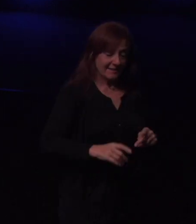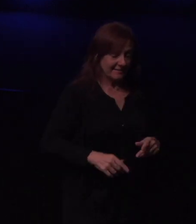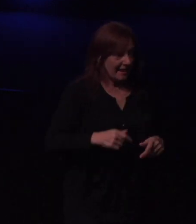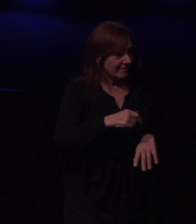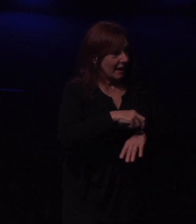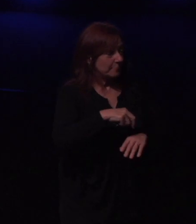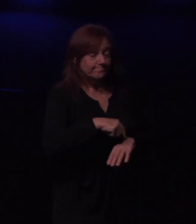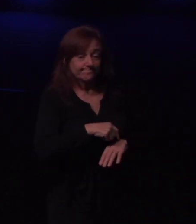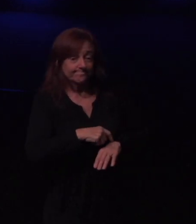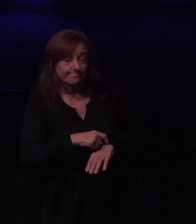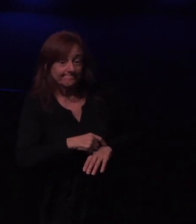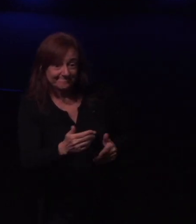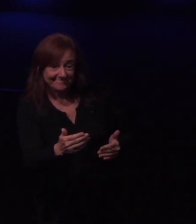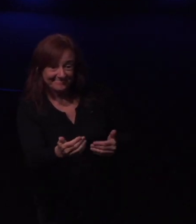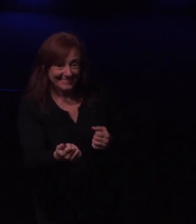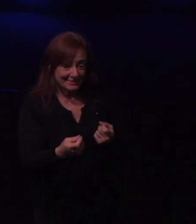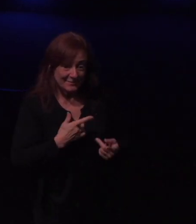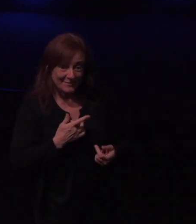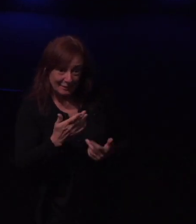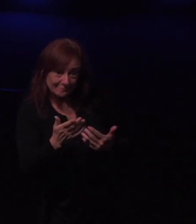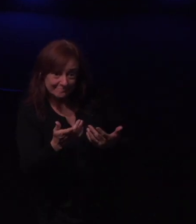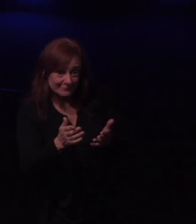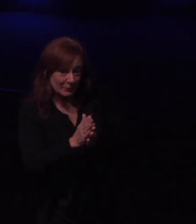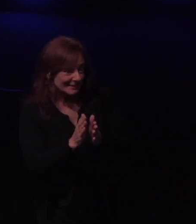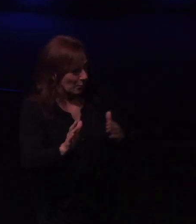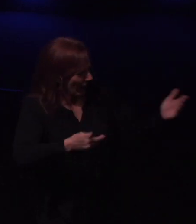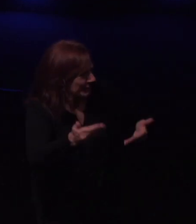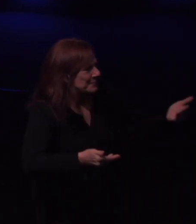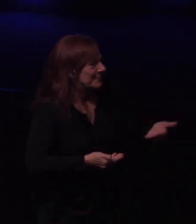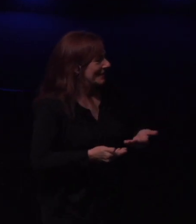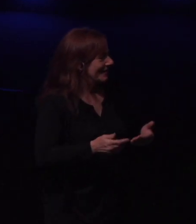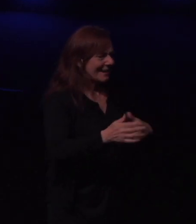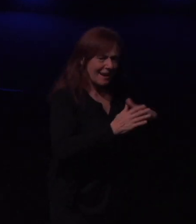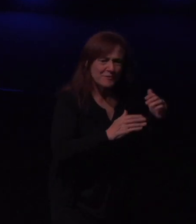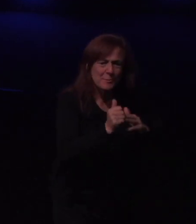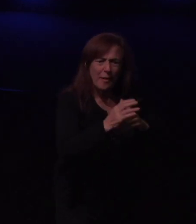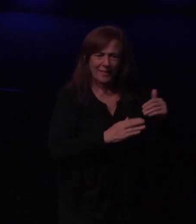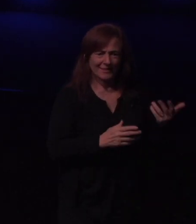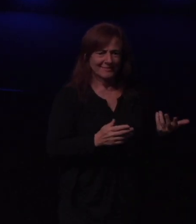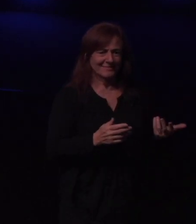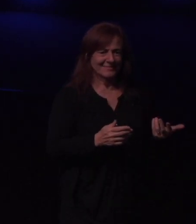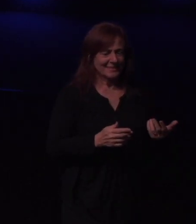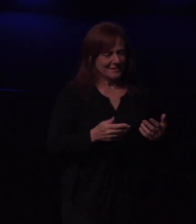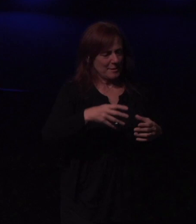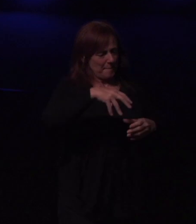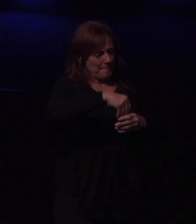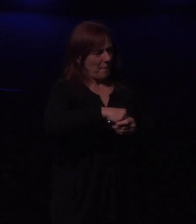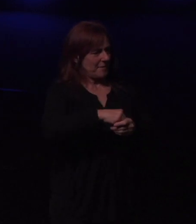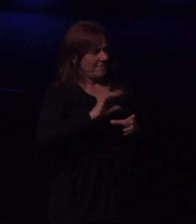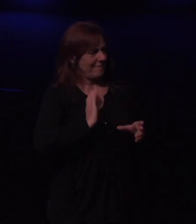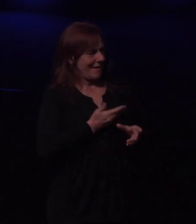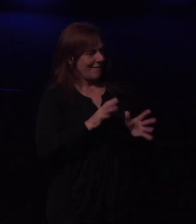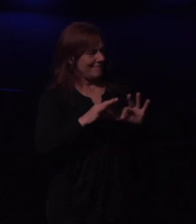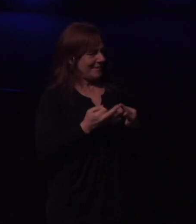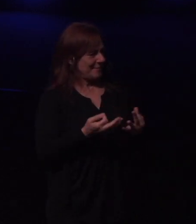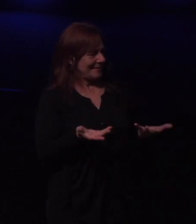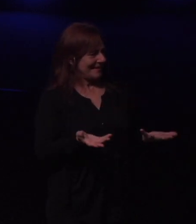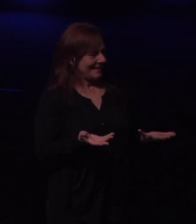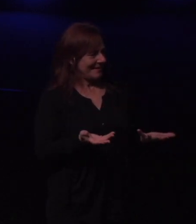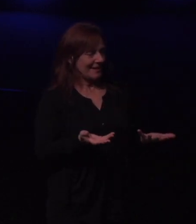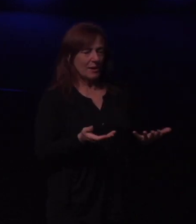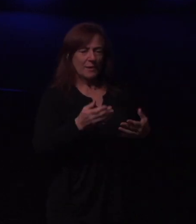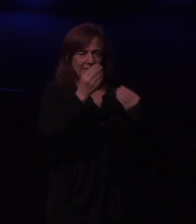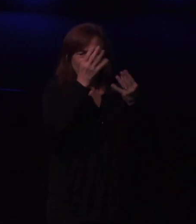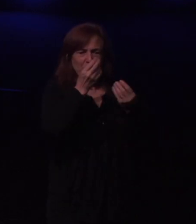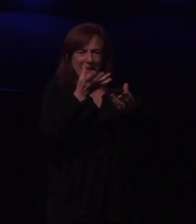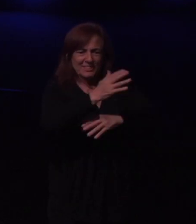their time because they want people to feel welcome, comfortable, like you're part of the family. We've got the info